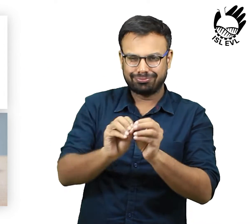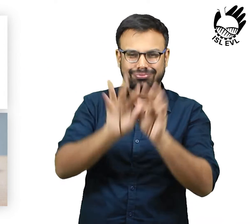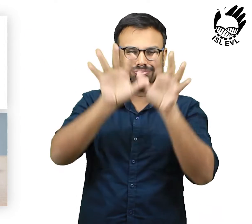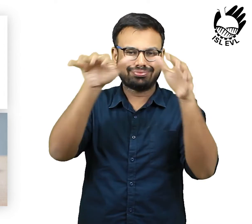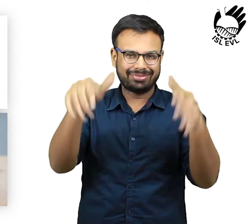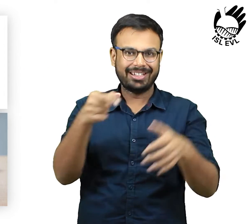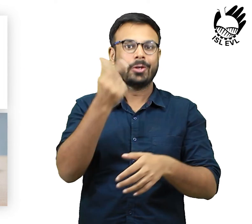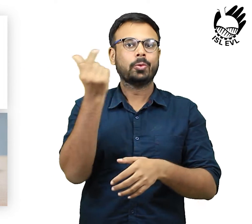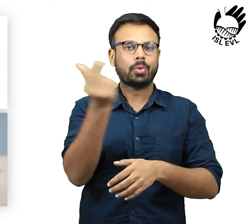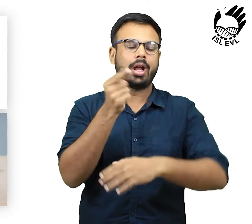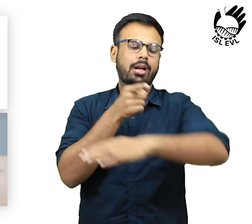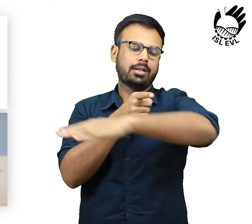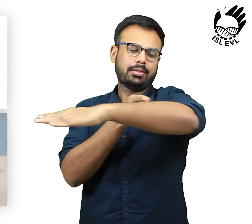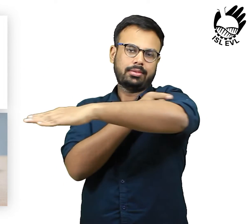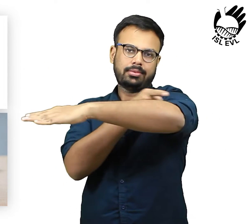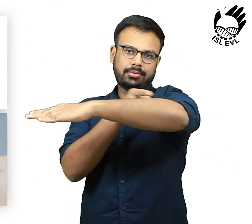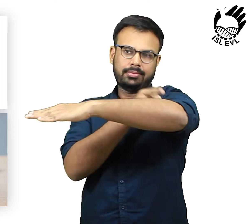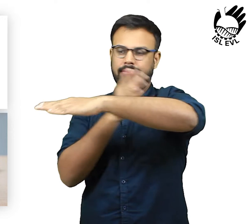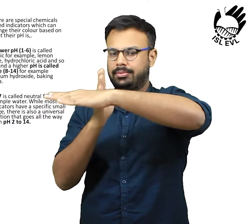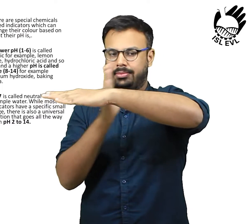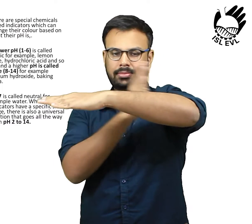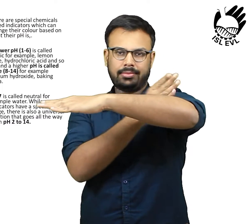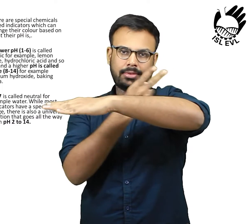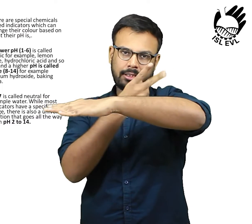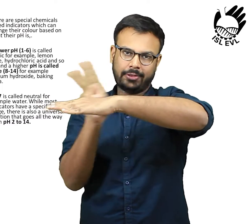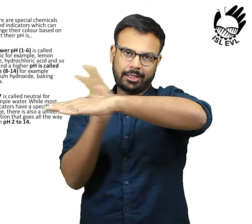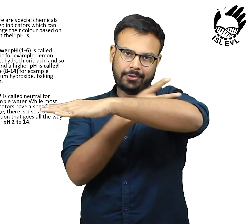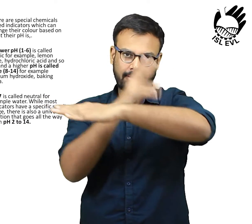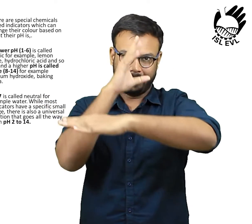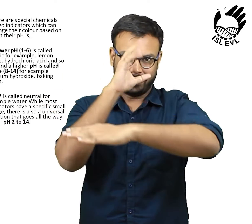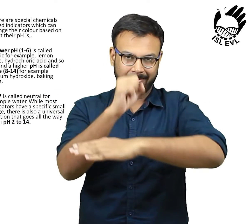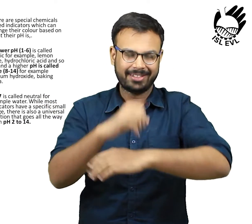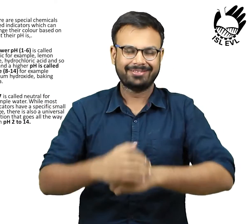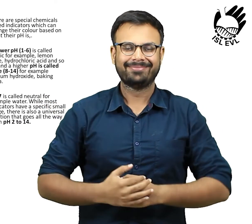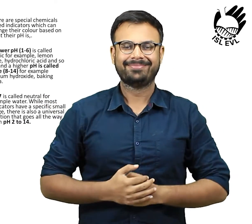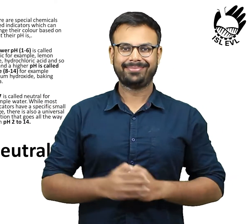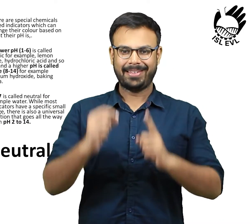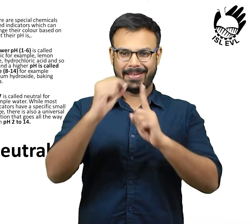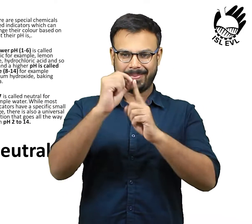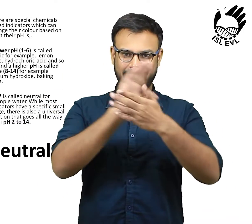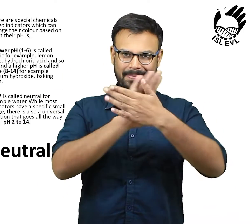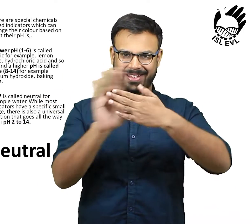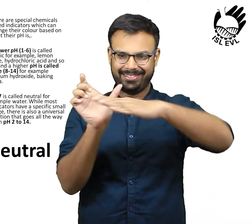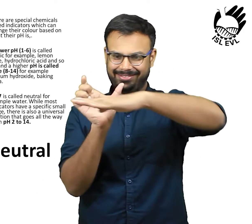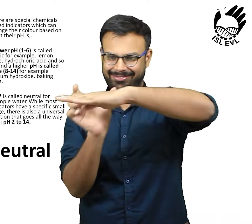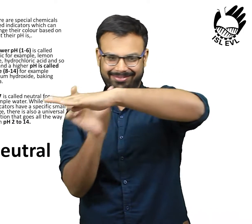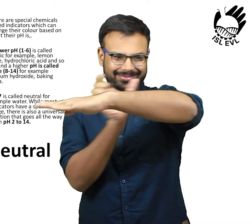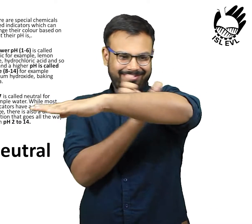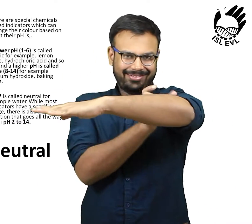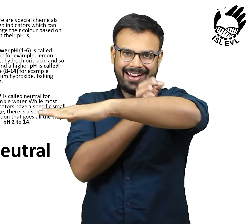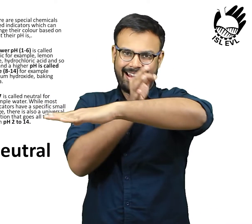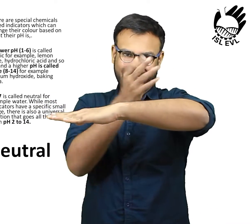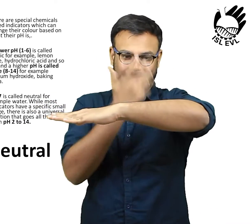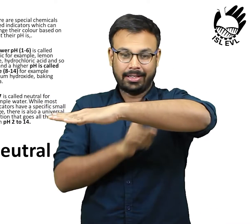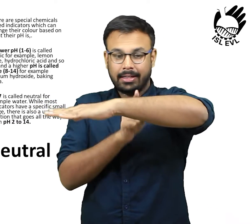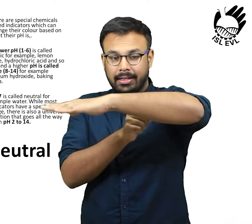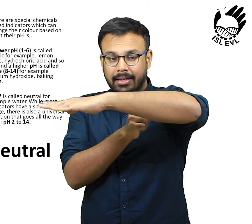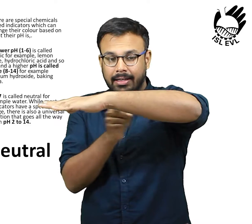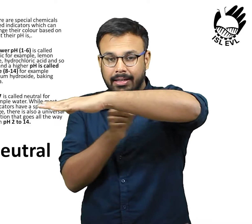from 8 to 14. For example, sodium hydroxide or baking